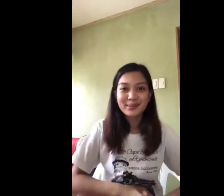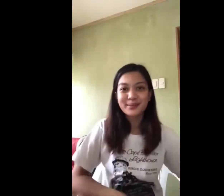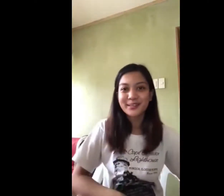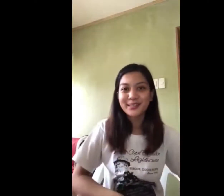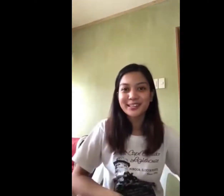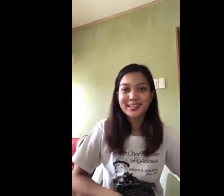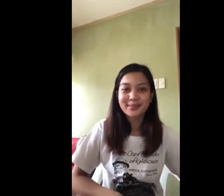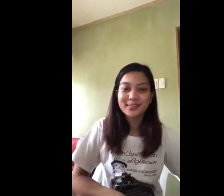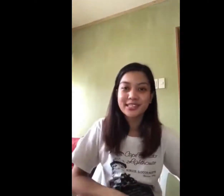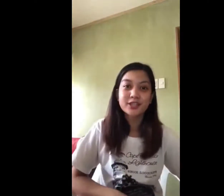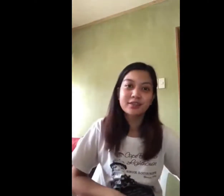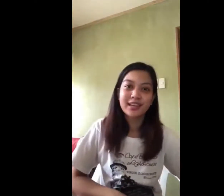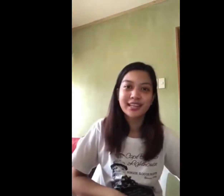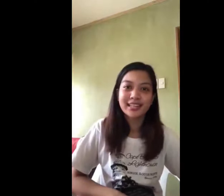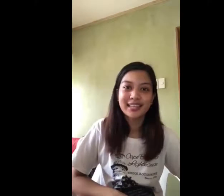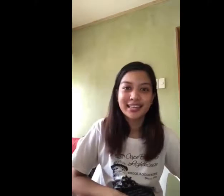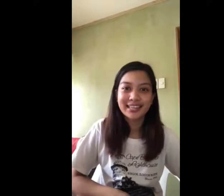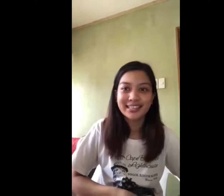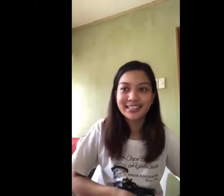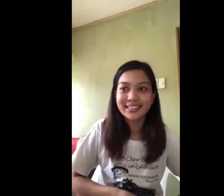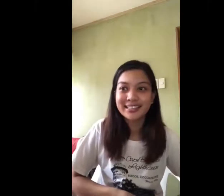Hello po, ako po si Javel, and